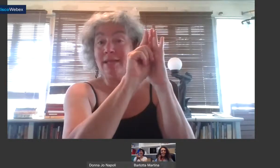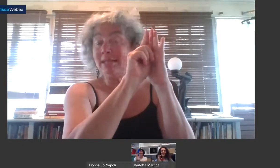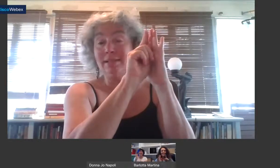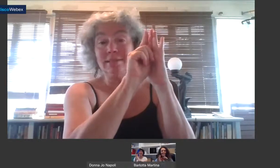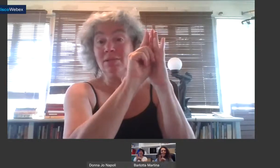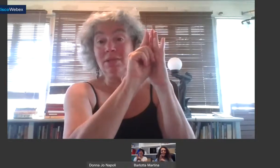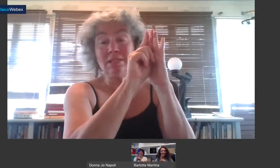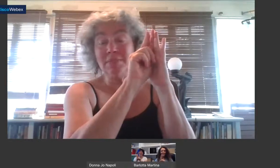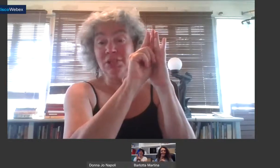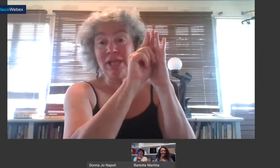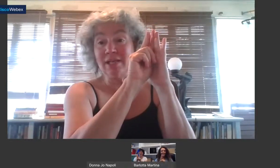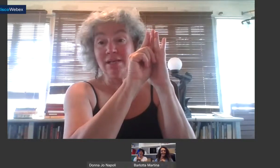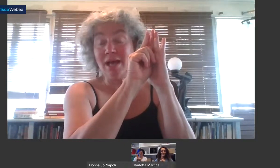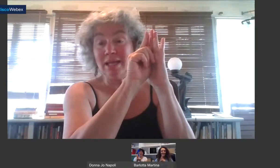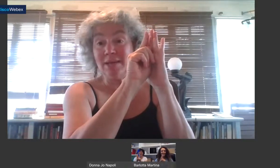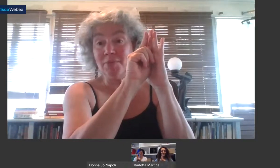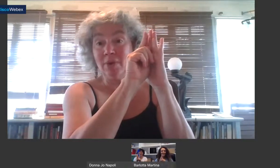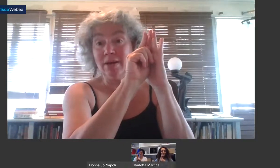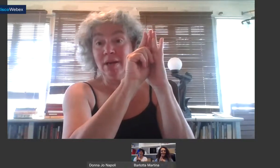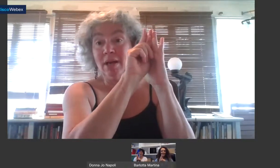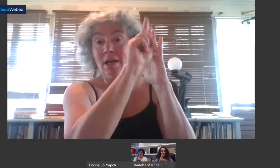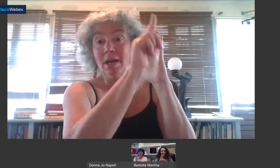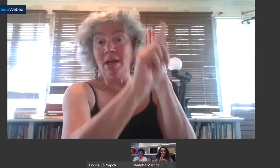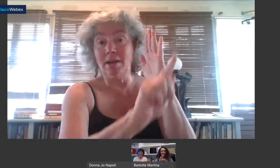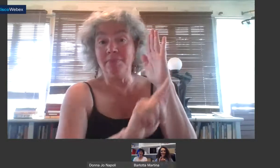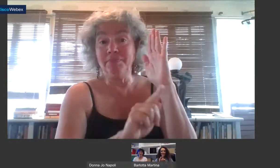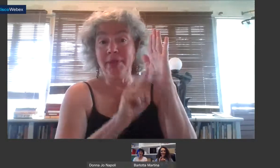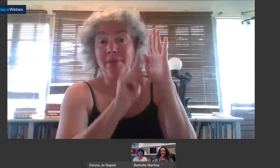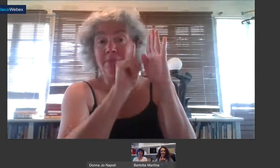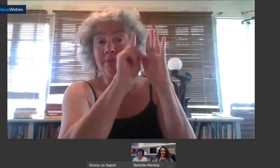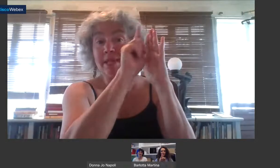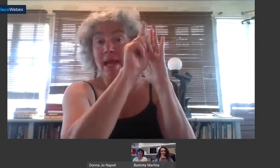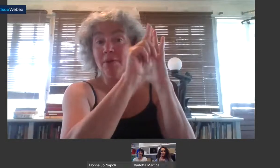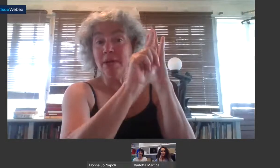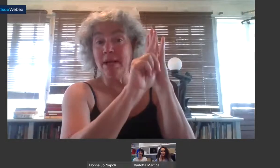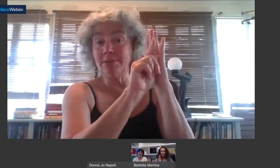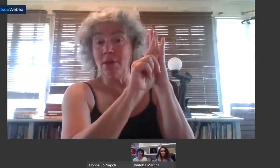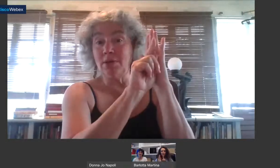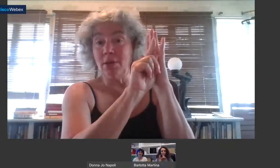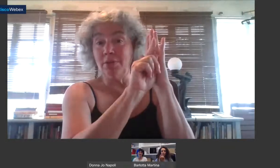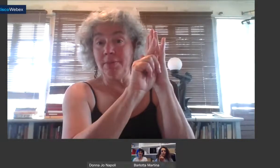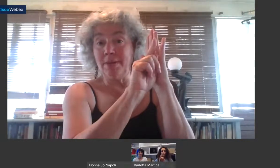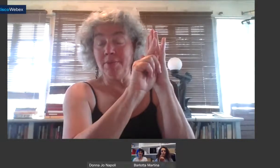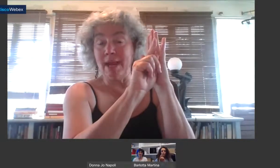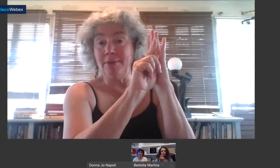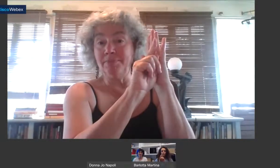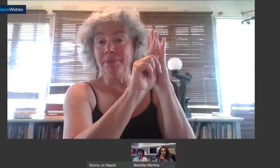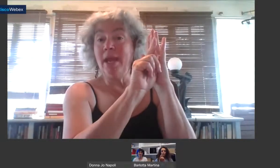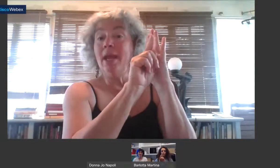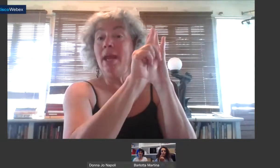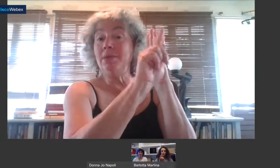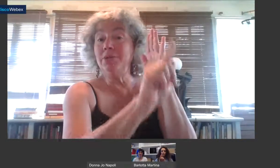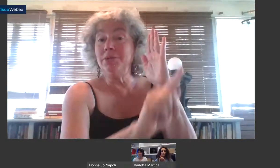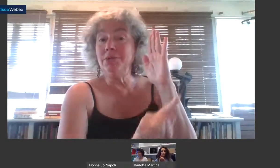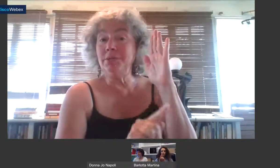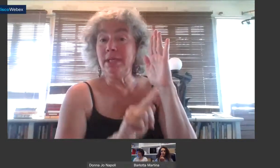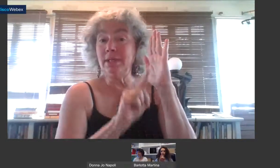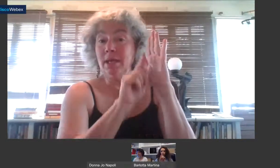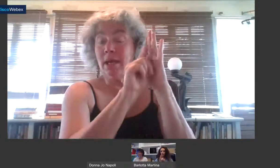It doesn't look as much like a clock anymore, but the hour has gone all the way around. And you're using,